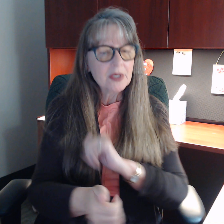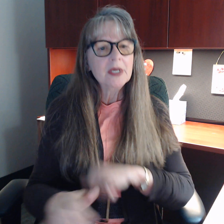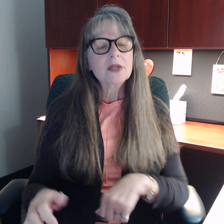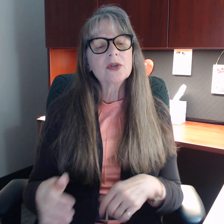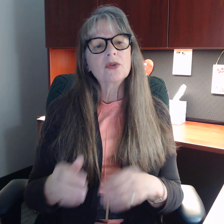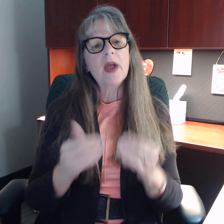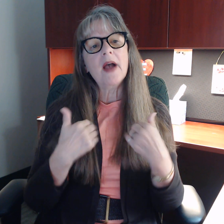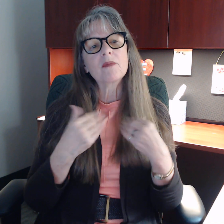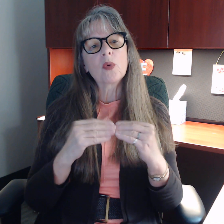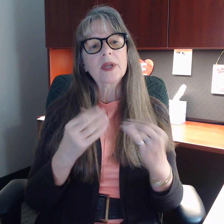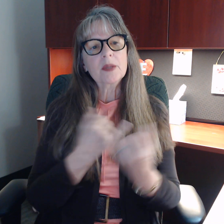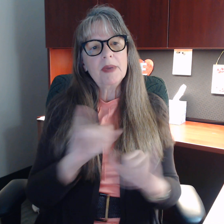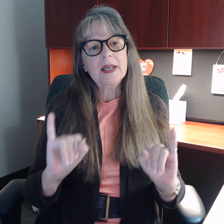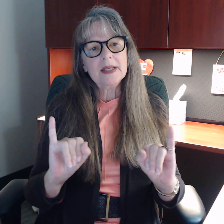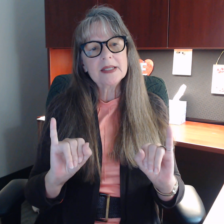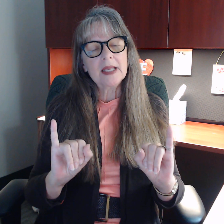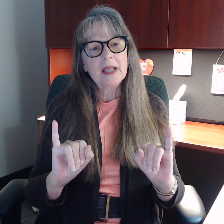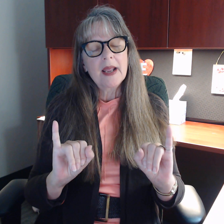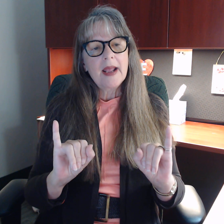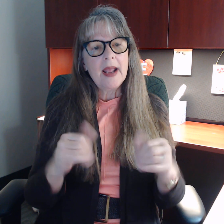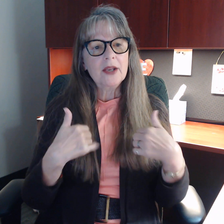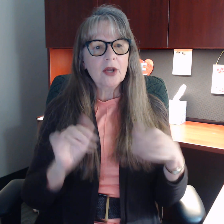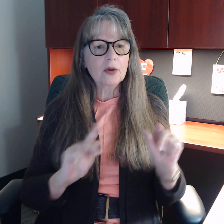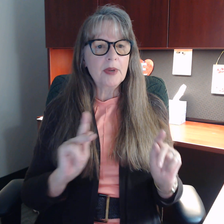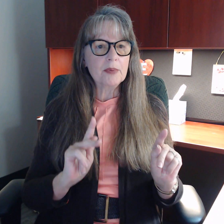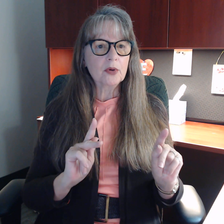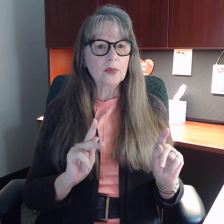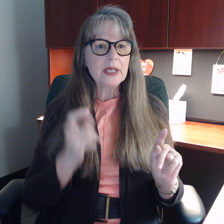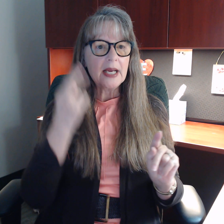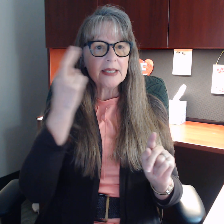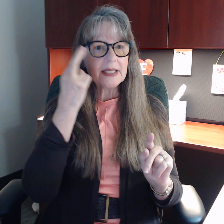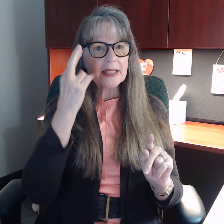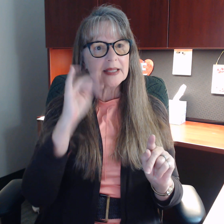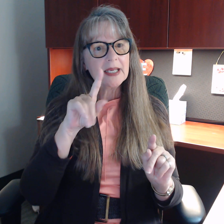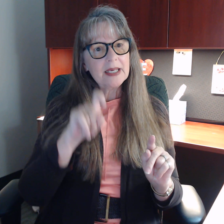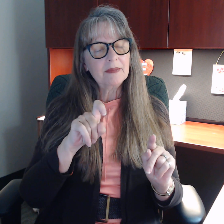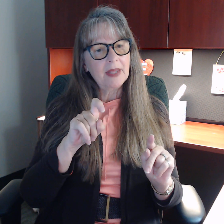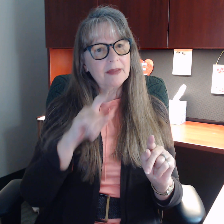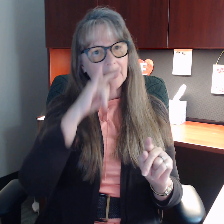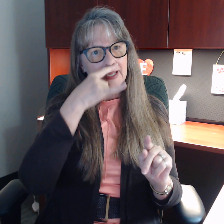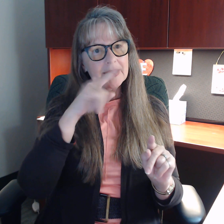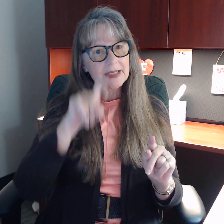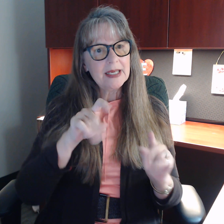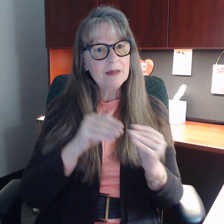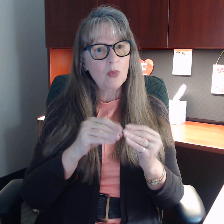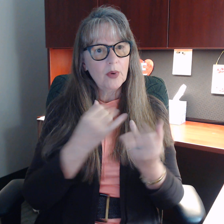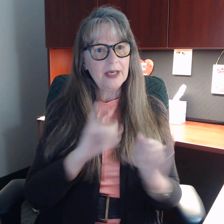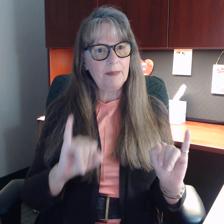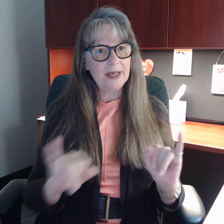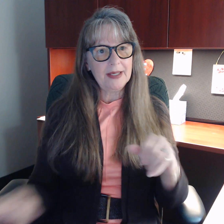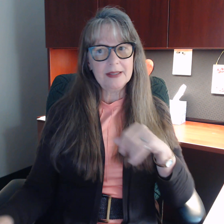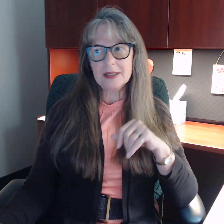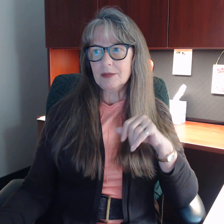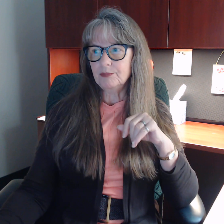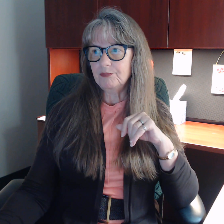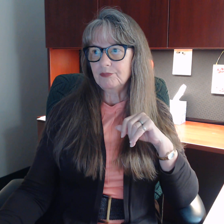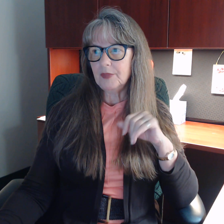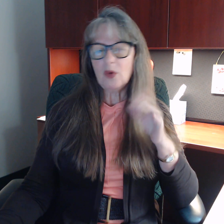So you have more independence, and younger people are realizing that the kids need more independence. And